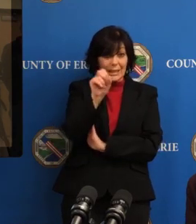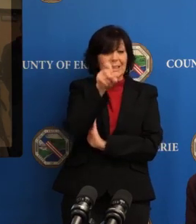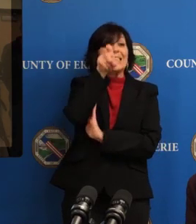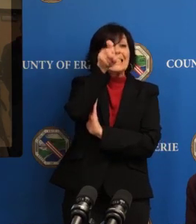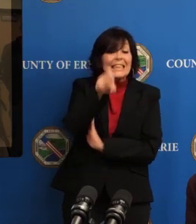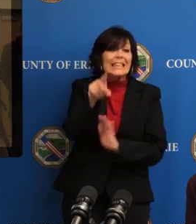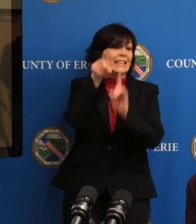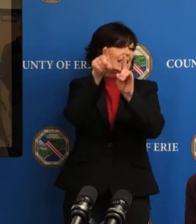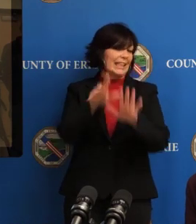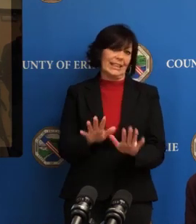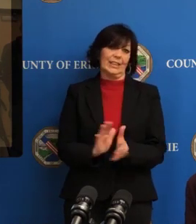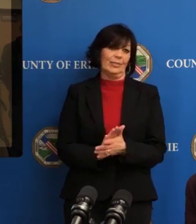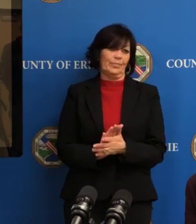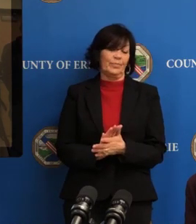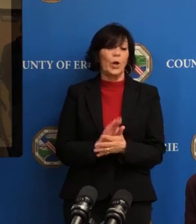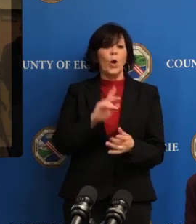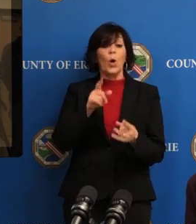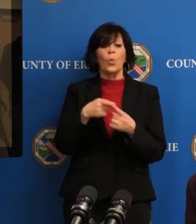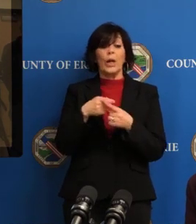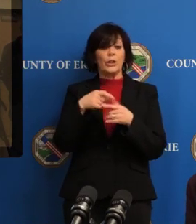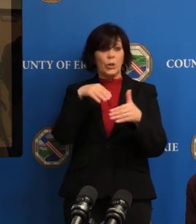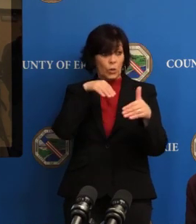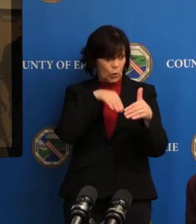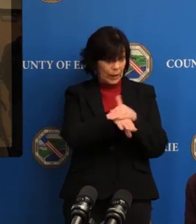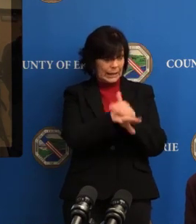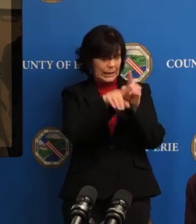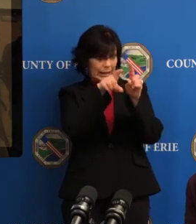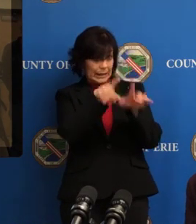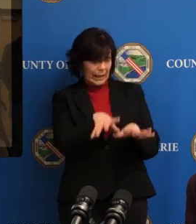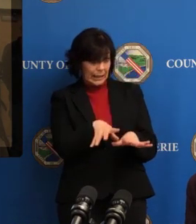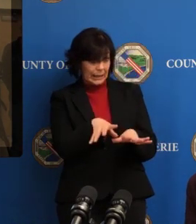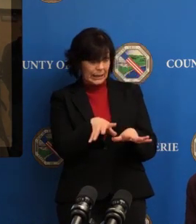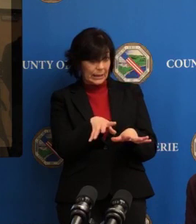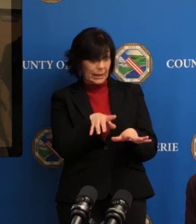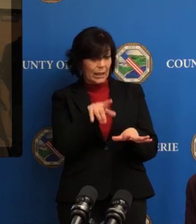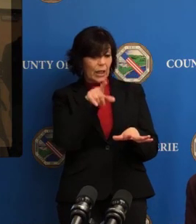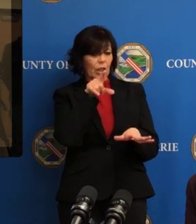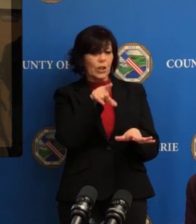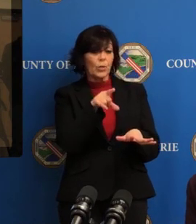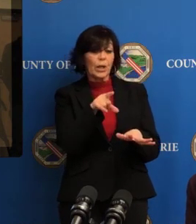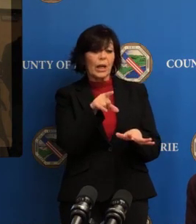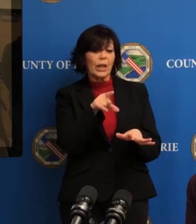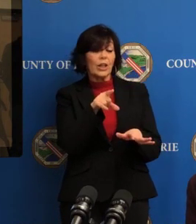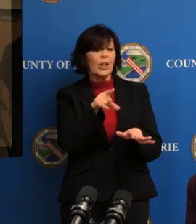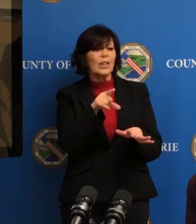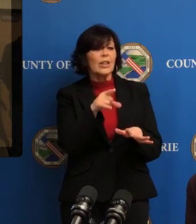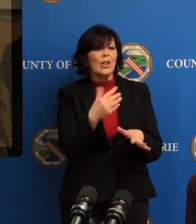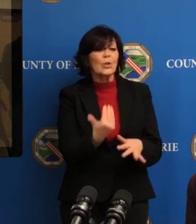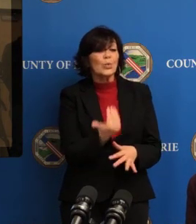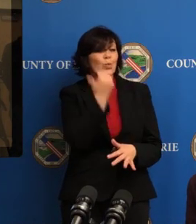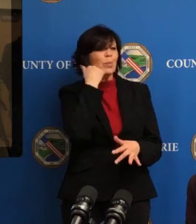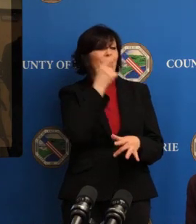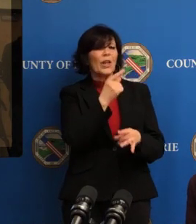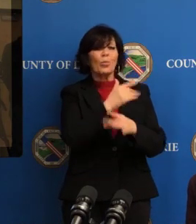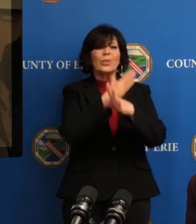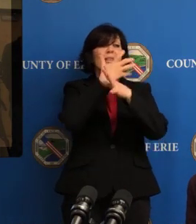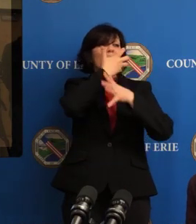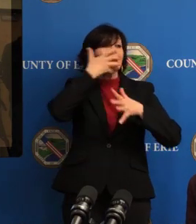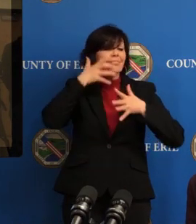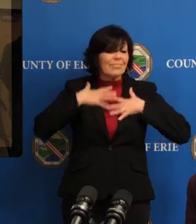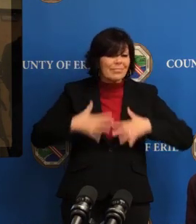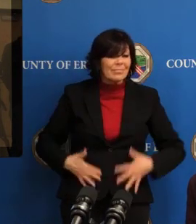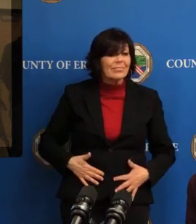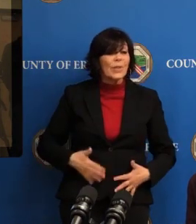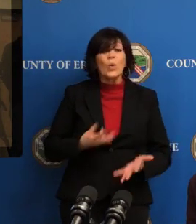needs to get tested. When you go in and get tested, you are consuming personal protective equipment like masks and